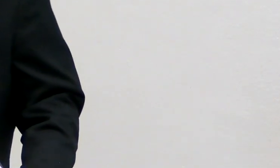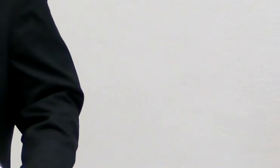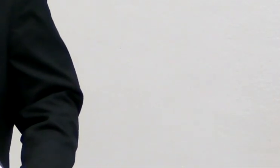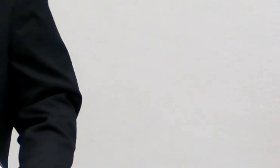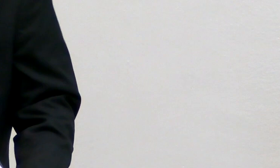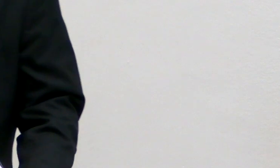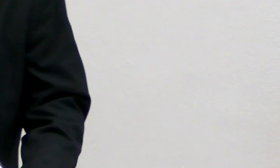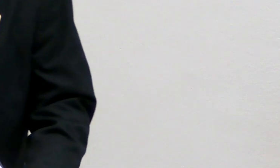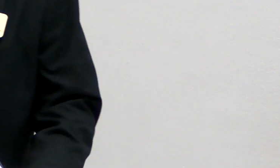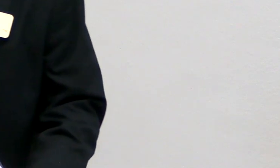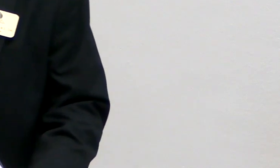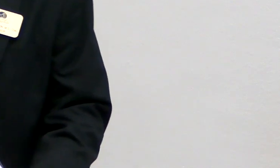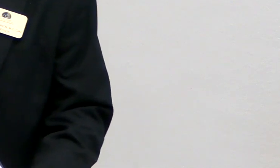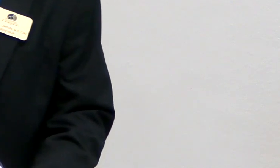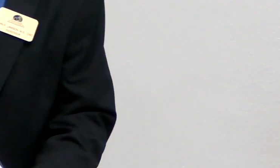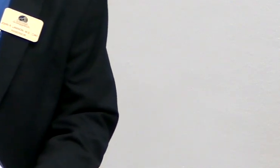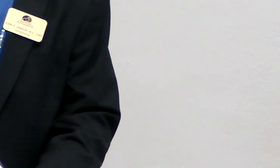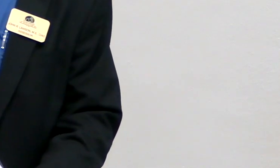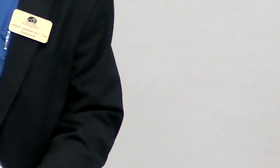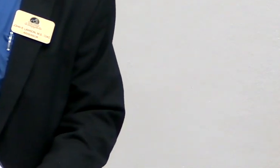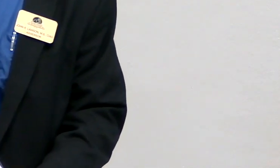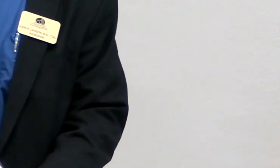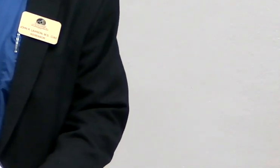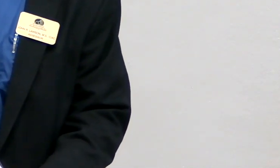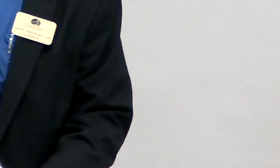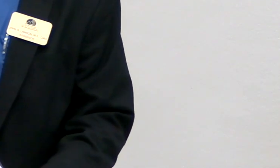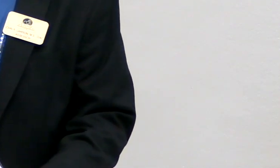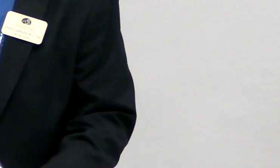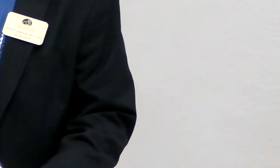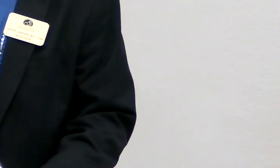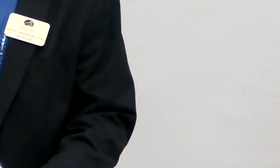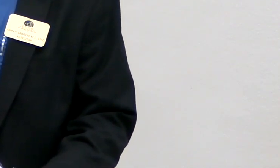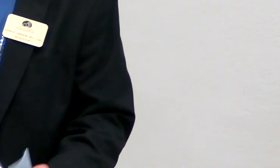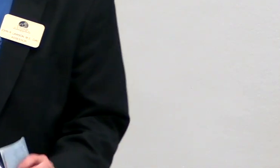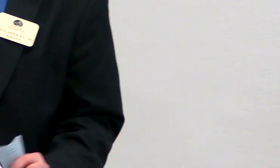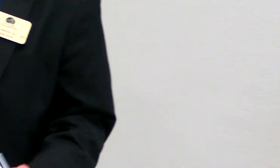newly elected township board members. Thank you very much for coming. I appreciate